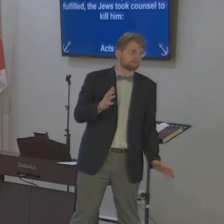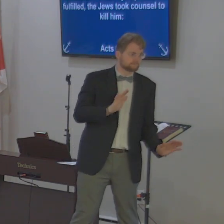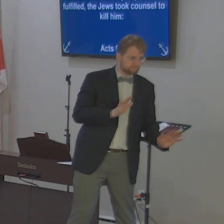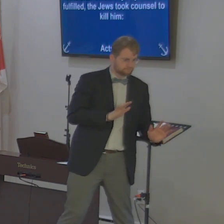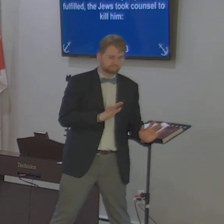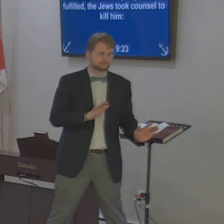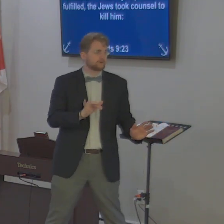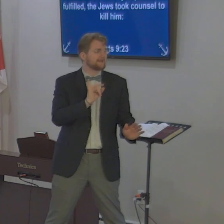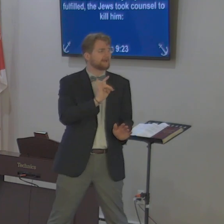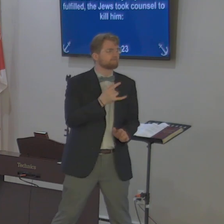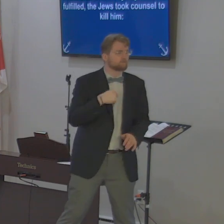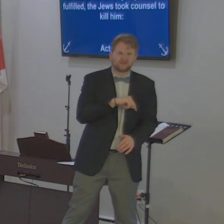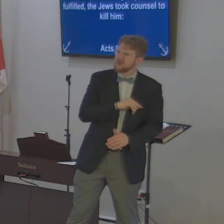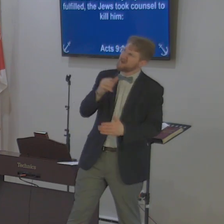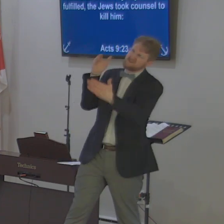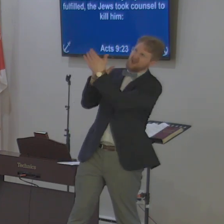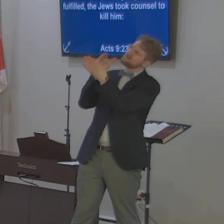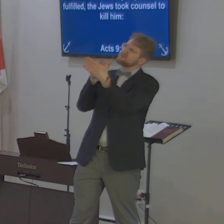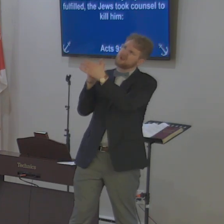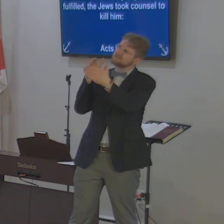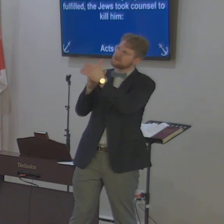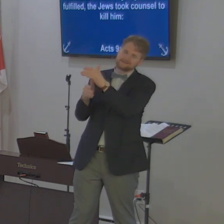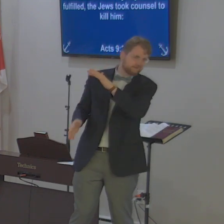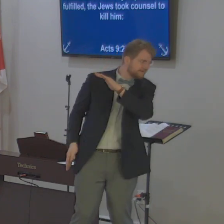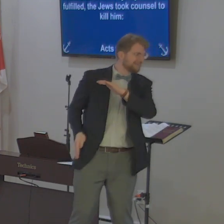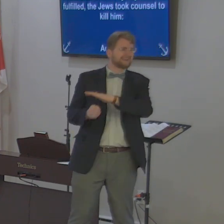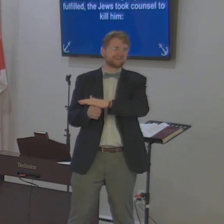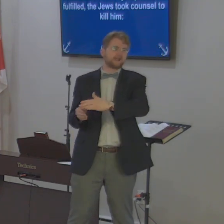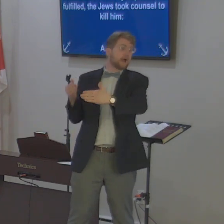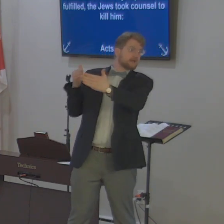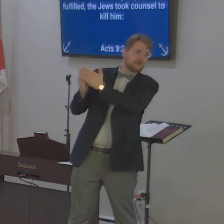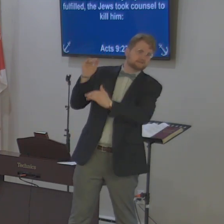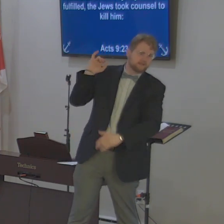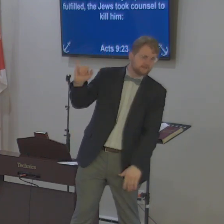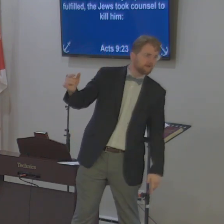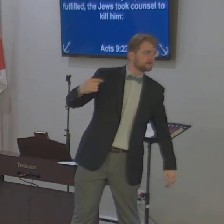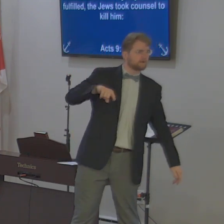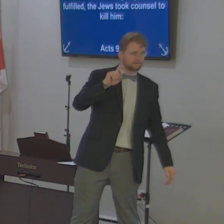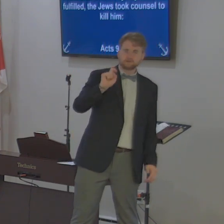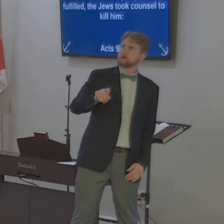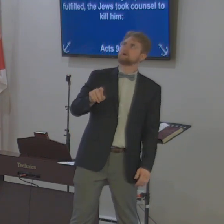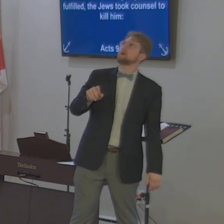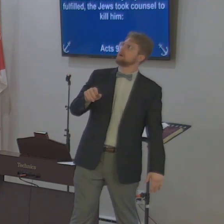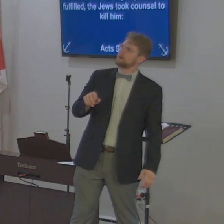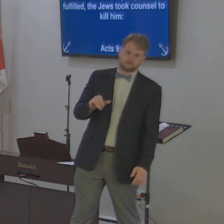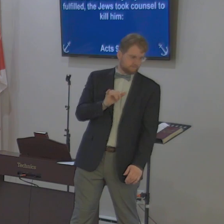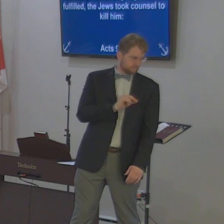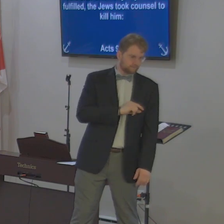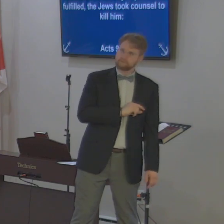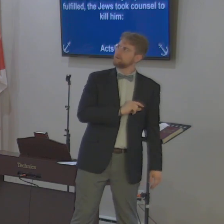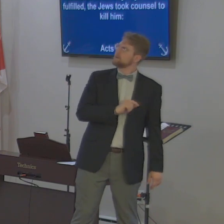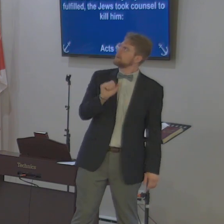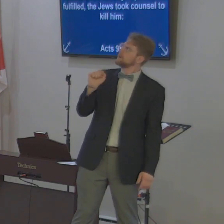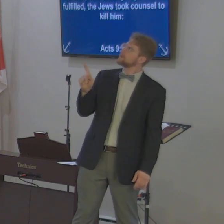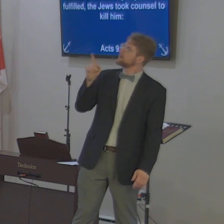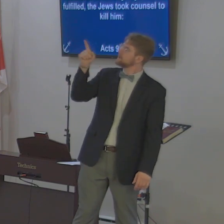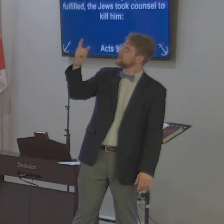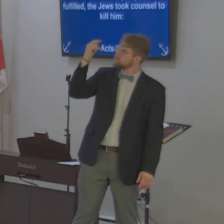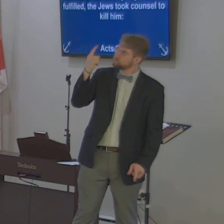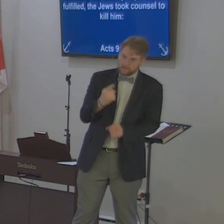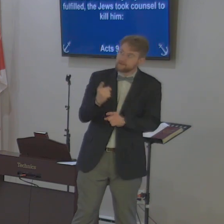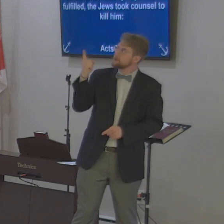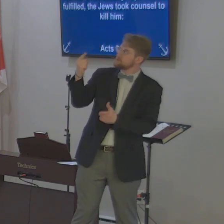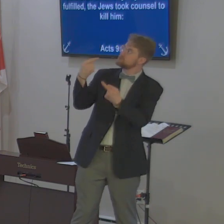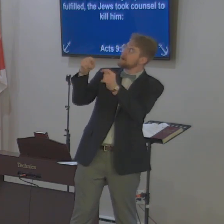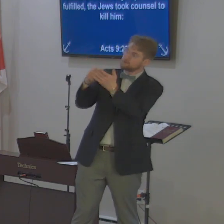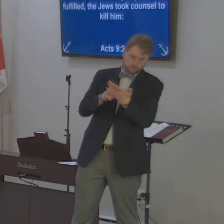bucking against, or as the Word of God would say, kicking against the pricks, we ought to take comfort in that conviction and say, okay, God, you're showing me